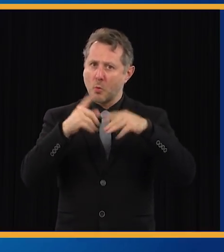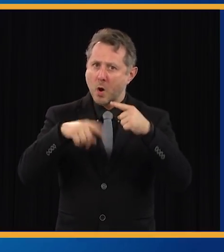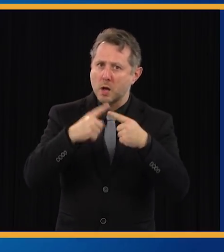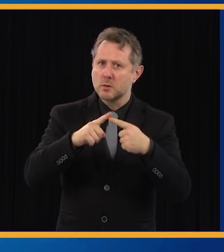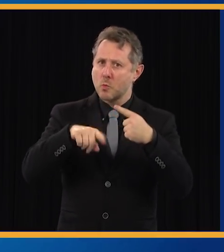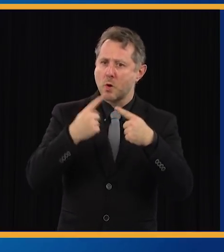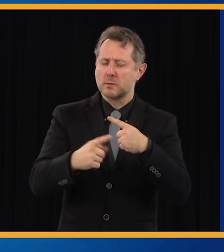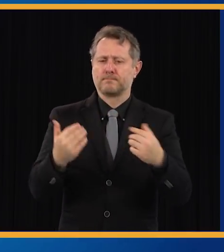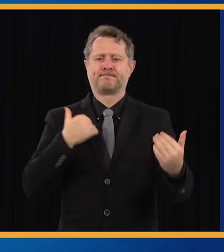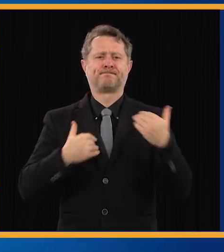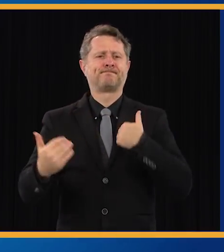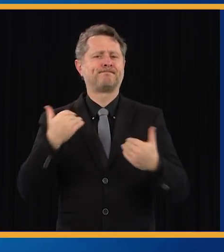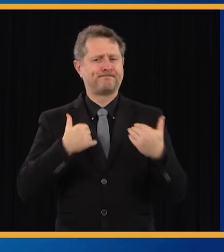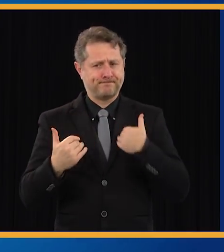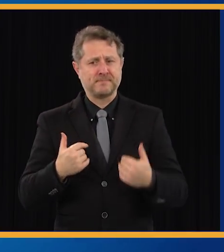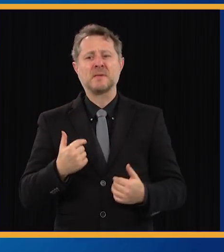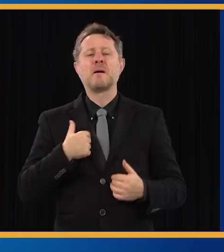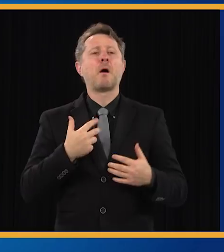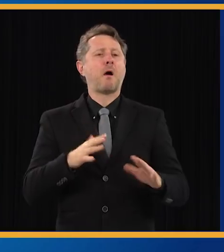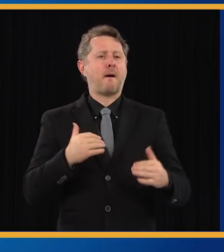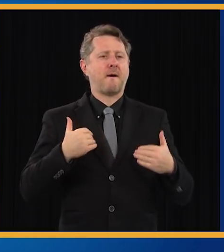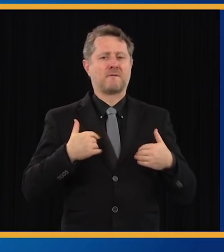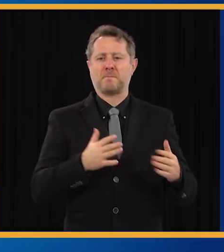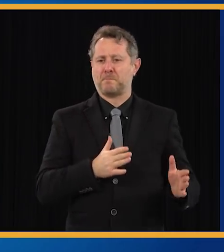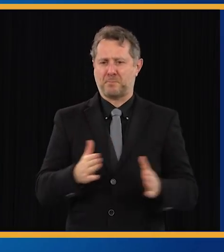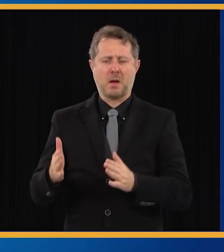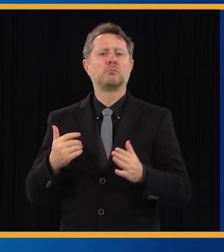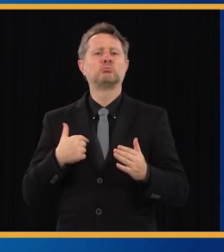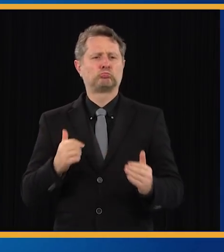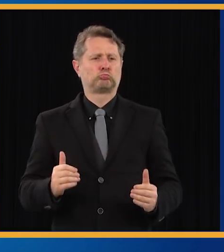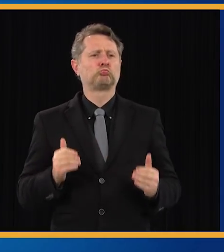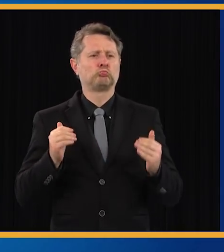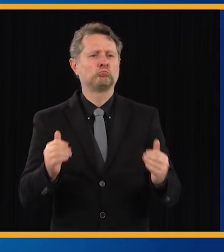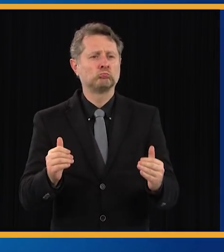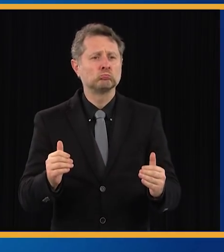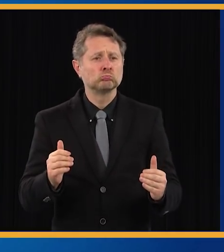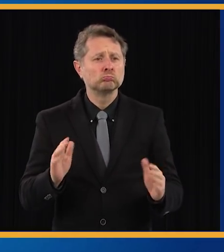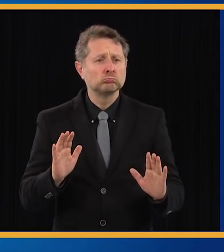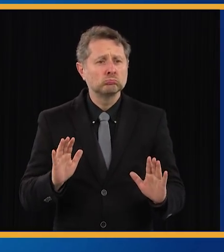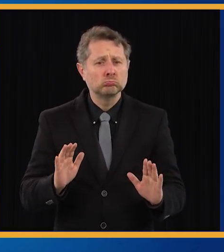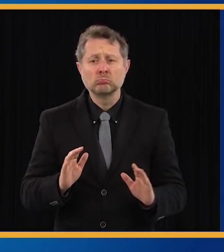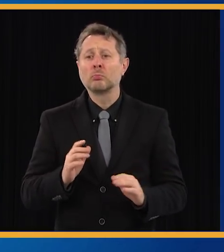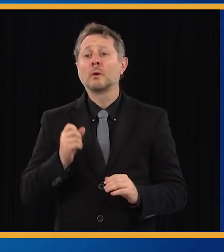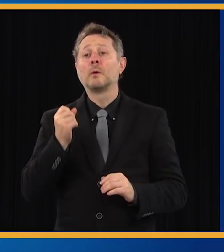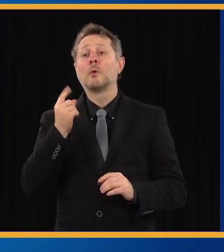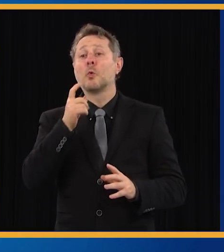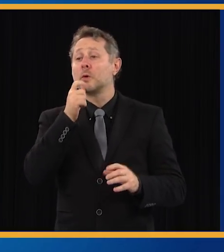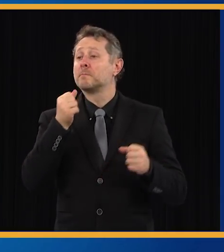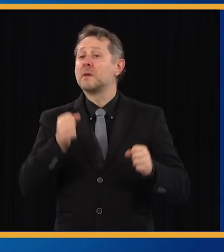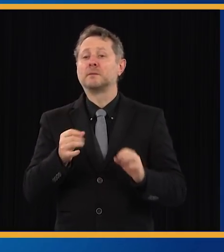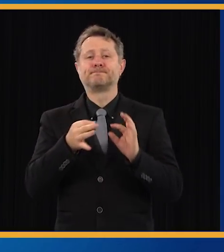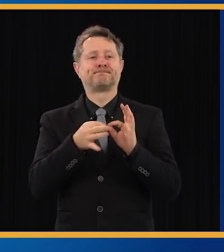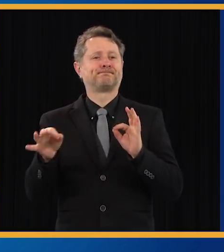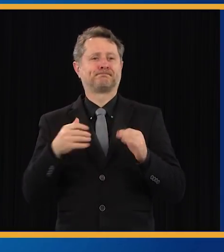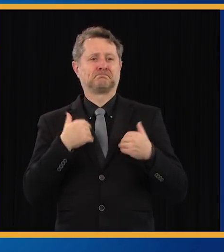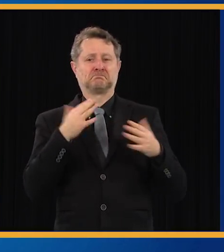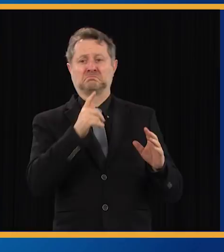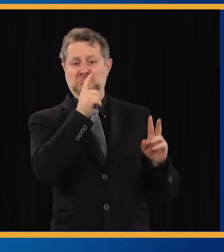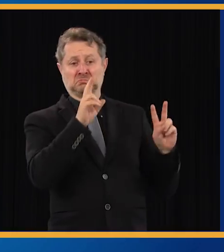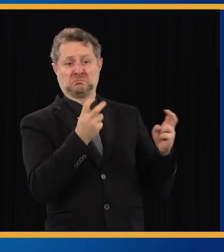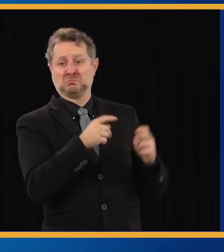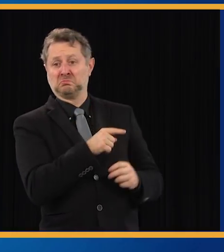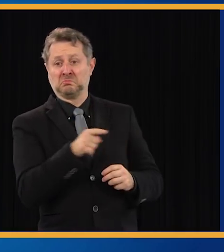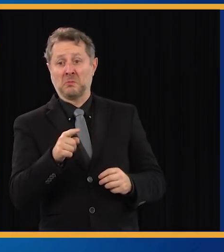are doing before you do it. Those are words to live by. I don't know who said it, but it is a true